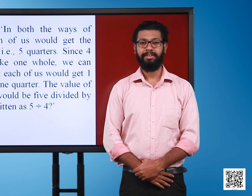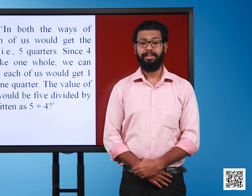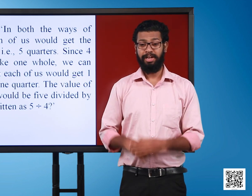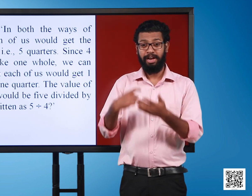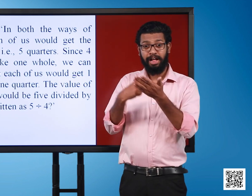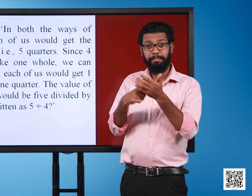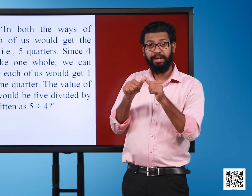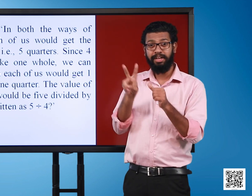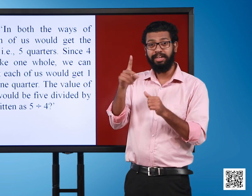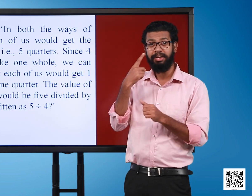Ravi said,